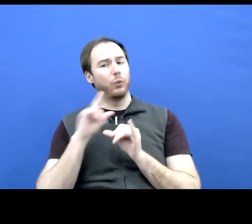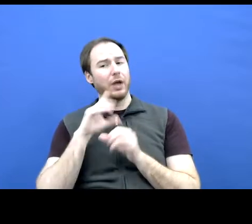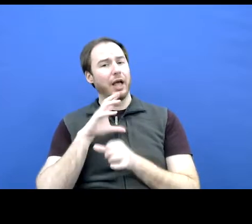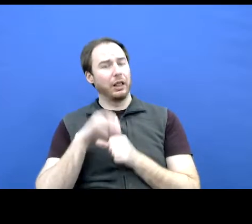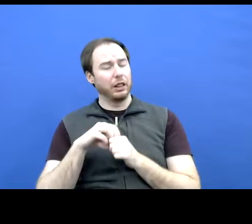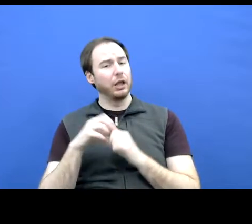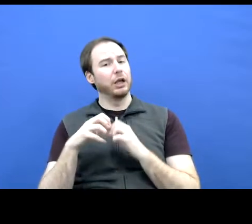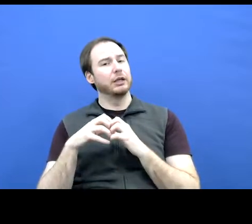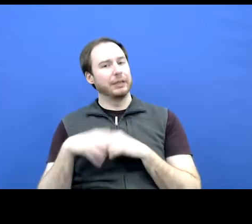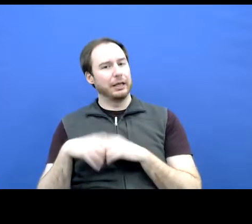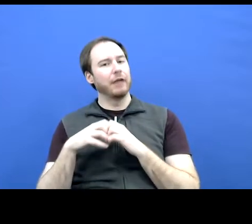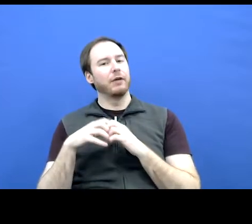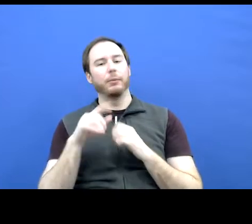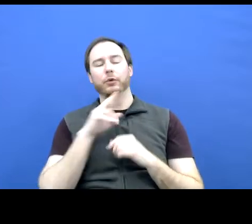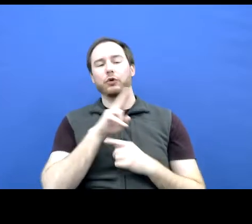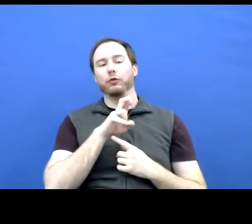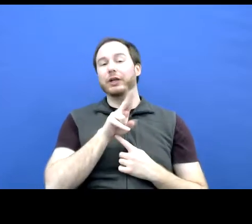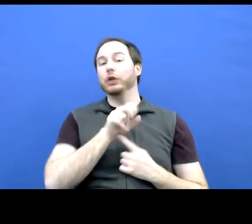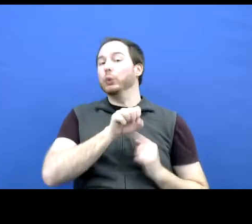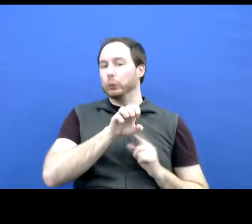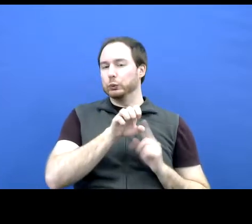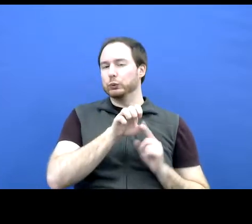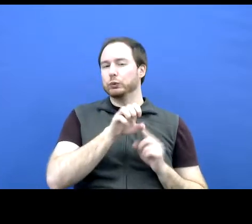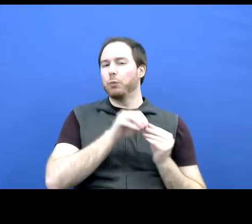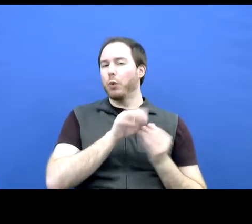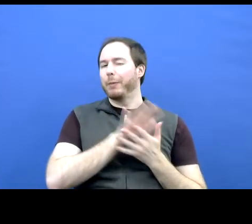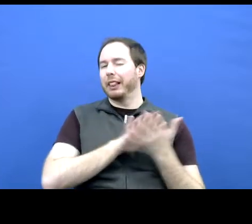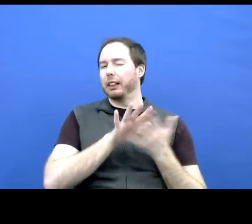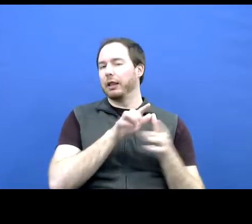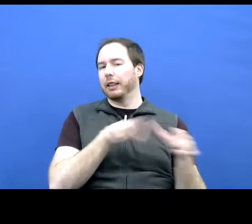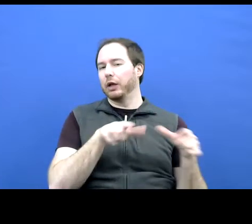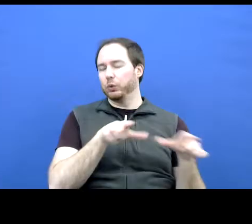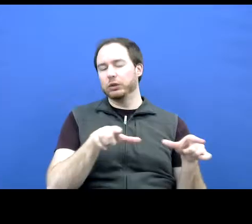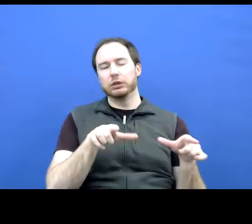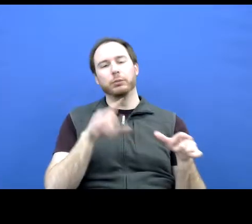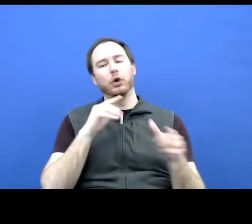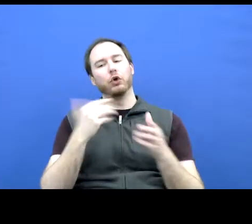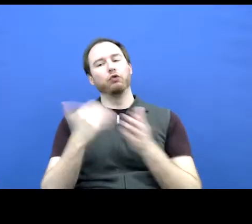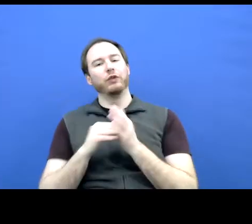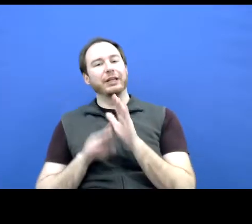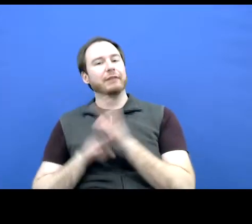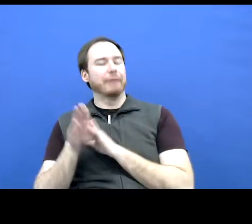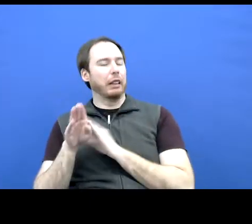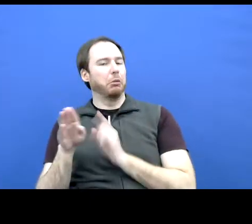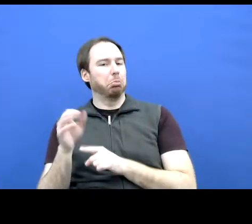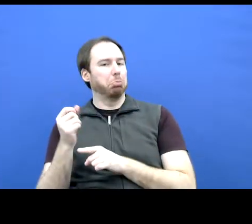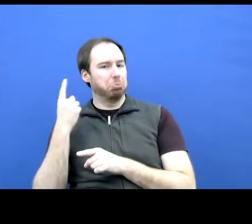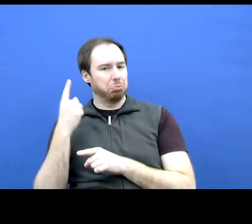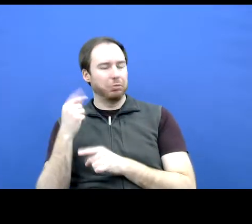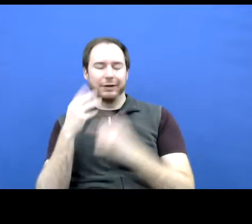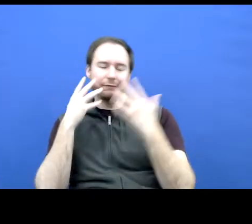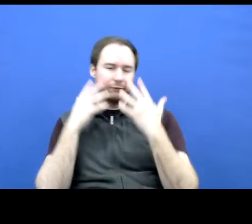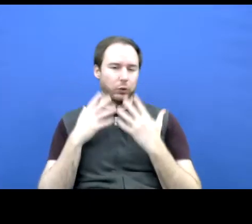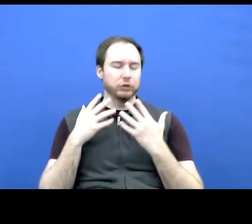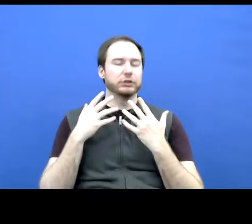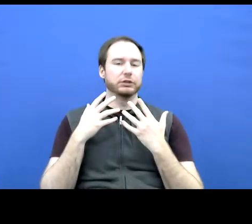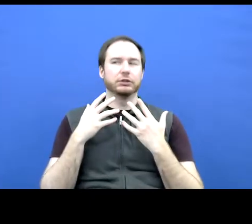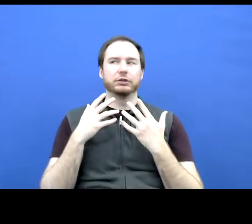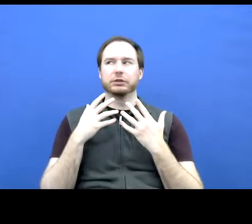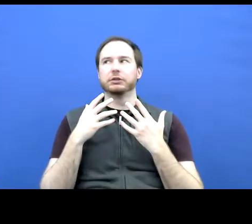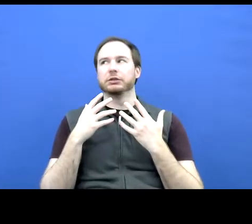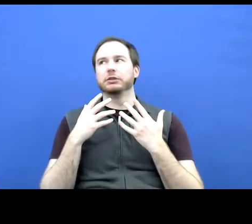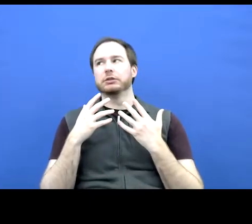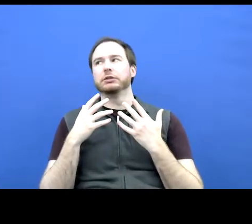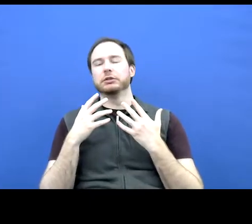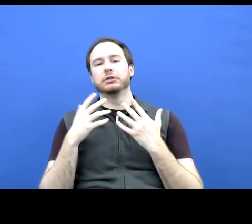say reuse, that's not. So, yeah, but yeah, it's unfortunate that, again, as